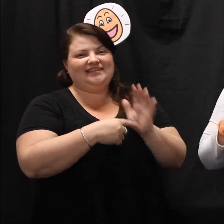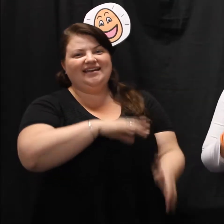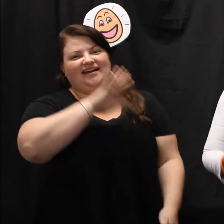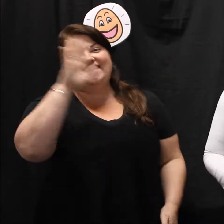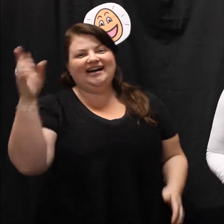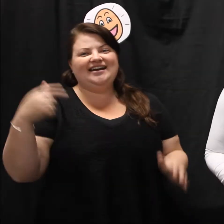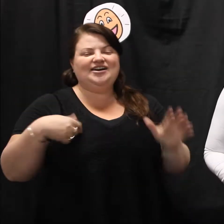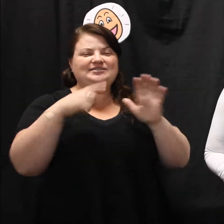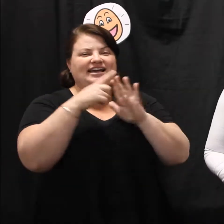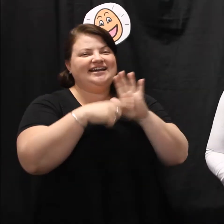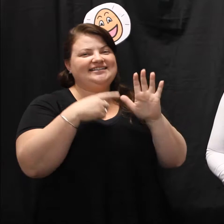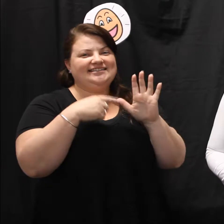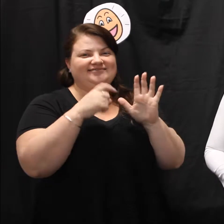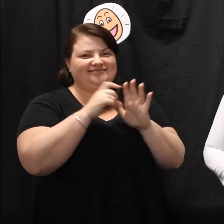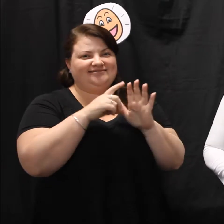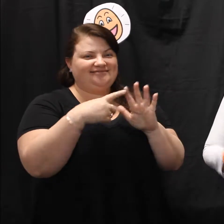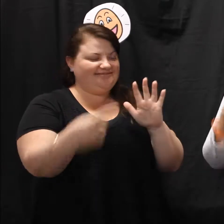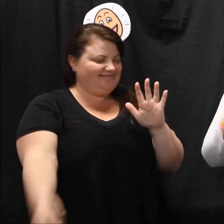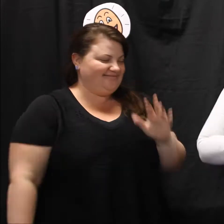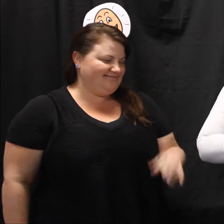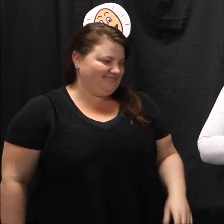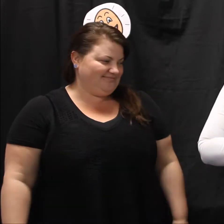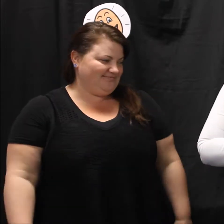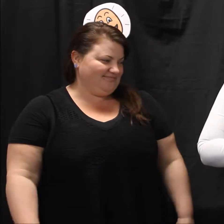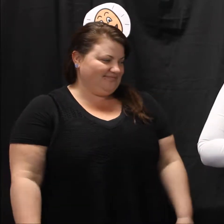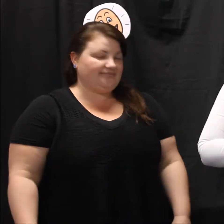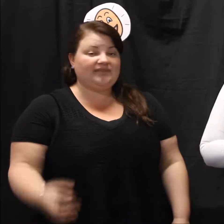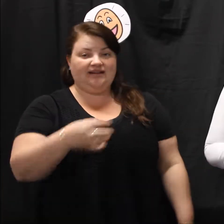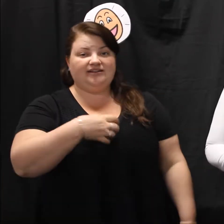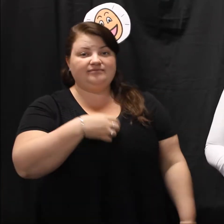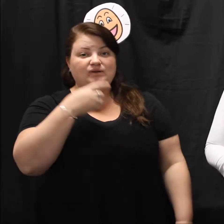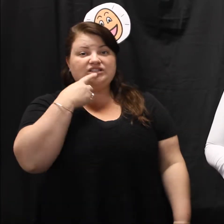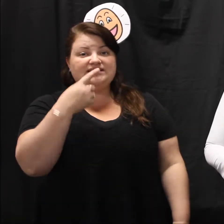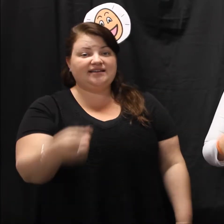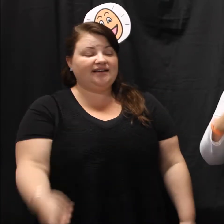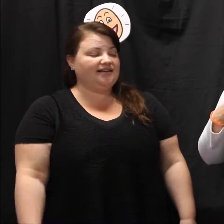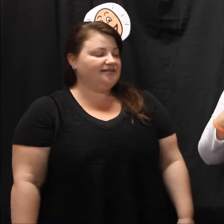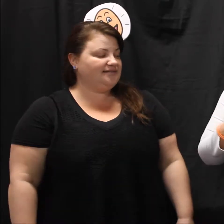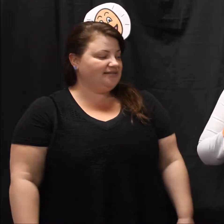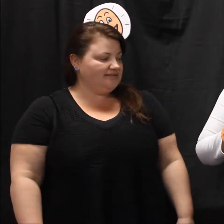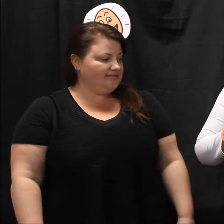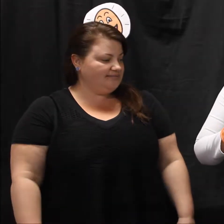I'm Kat. Hi, I'm Jade. I have more to say.